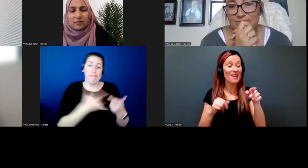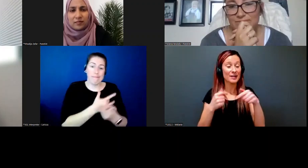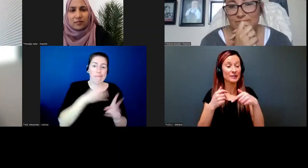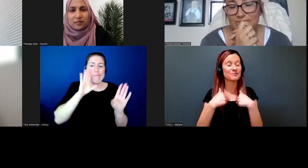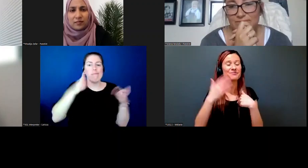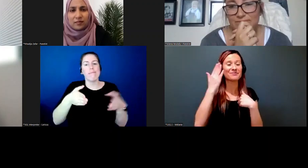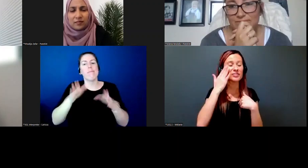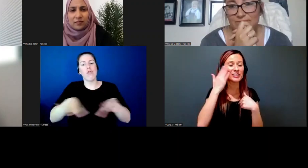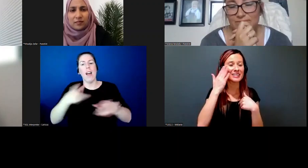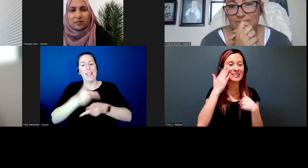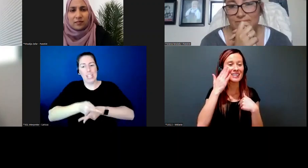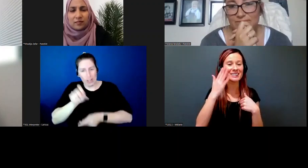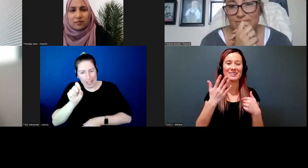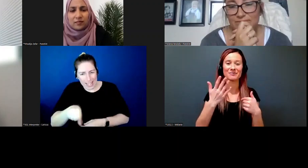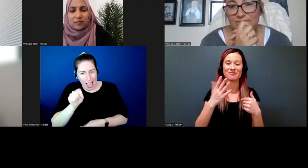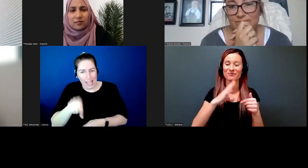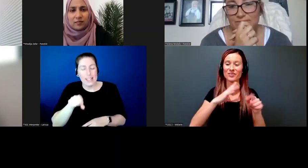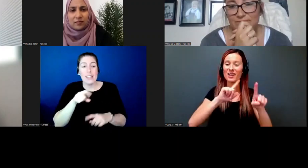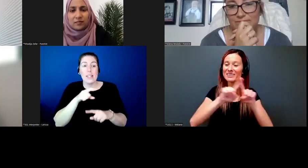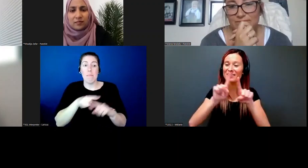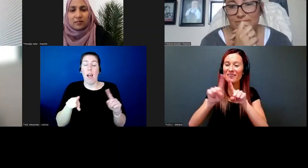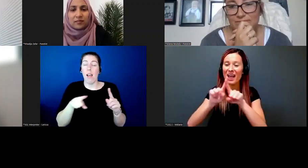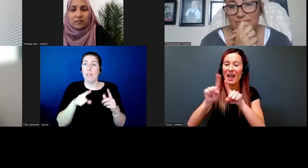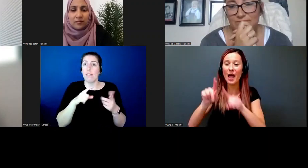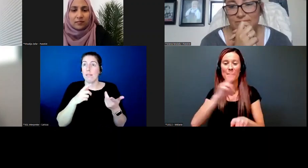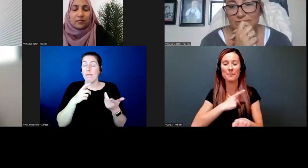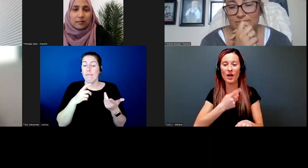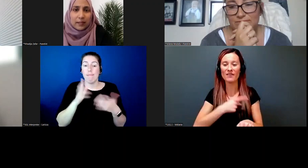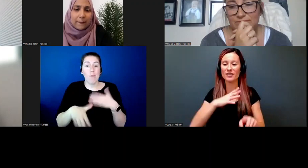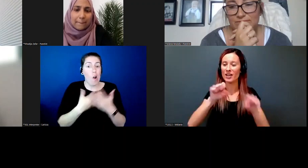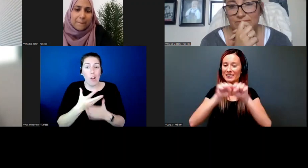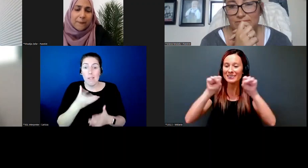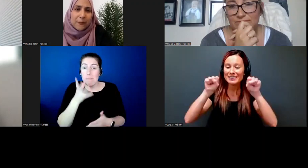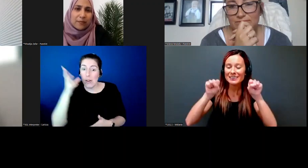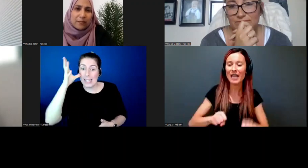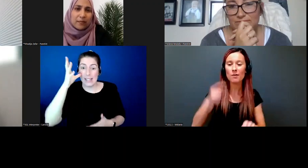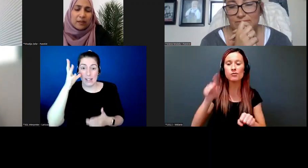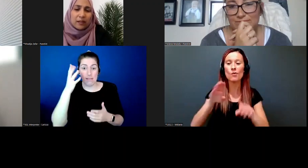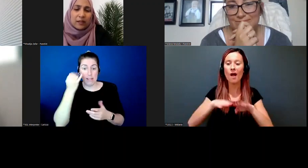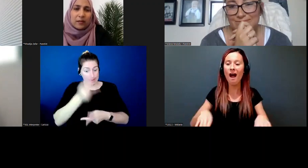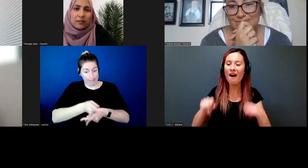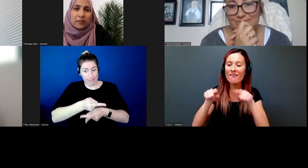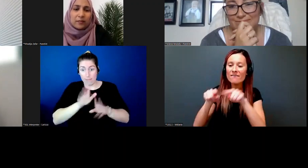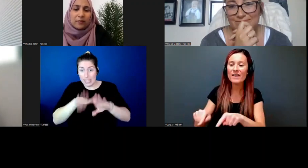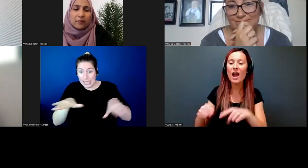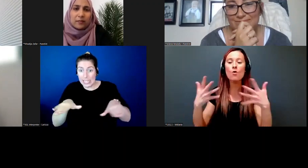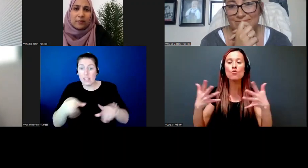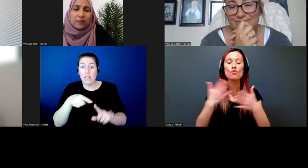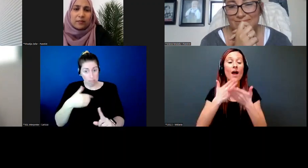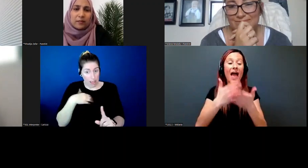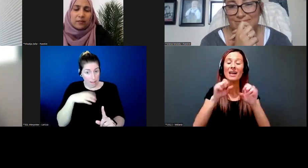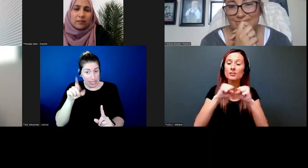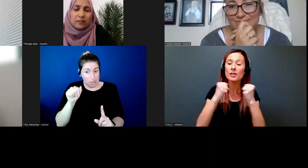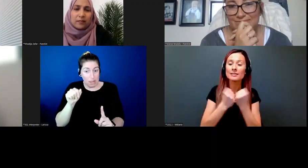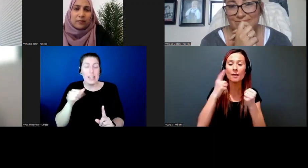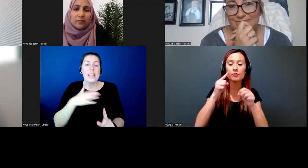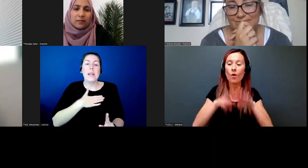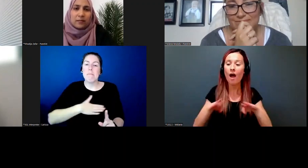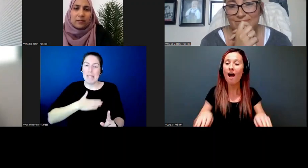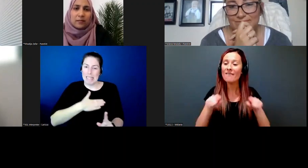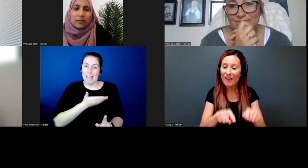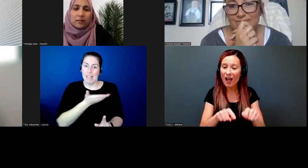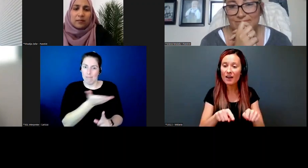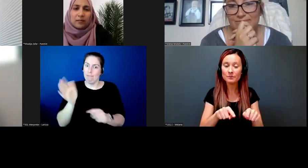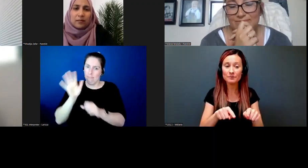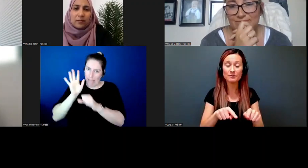think every parent of disability, every parent that have kids on the disability should please advocate for their kids.